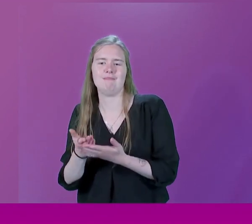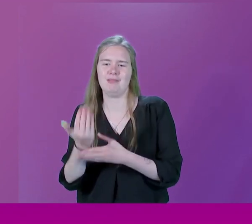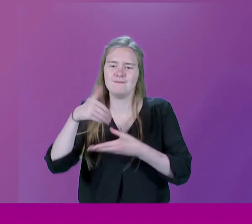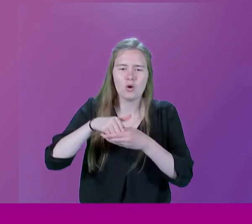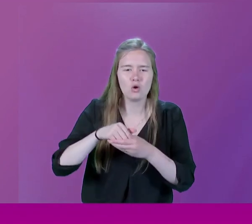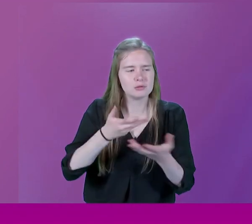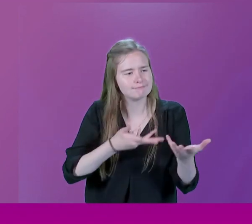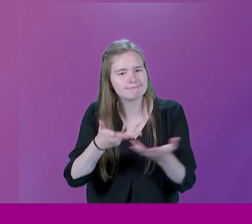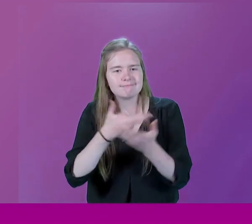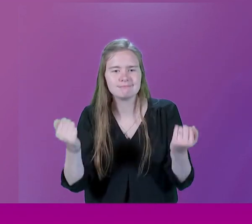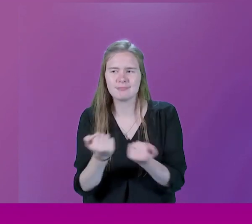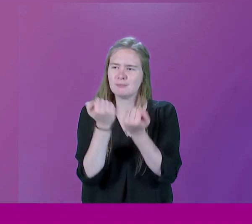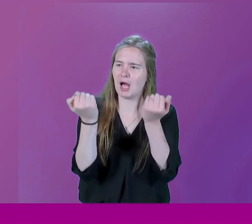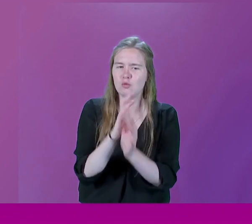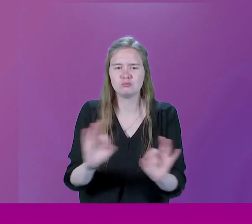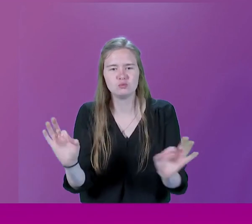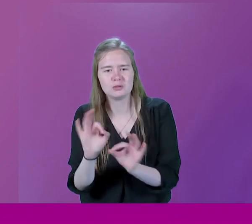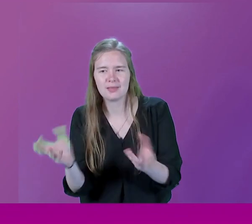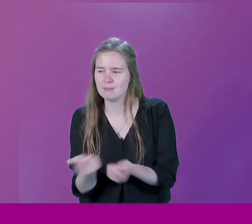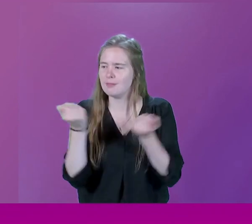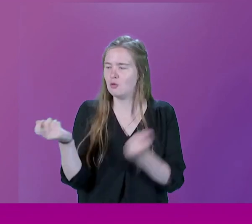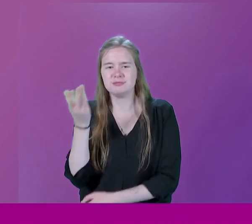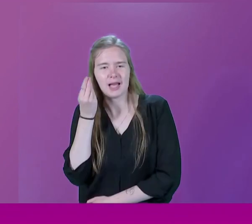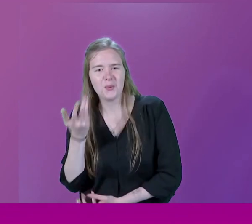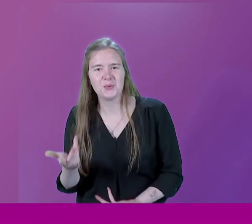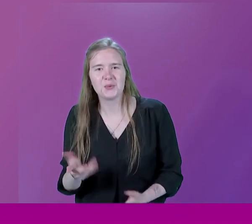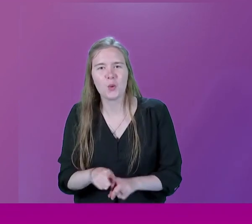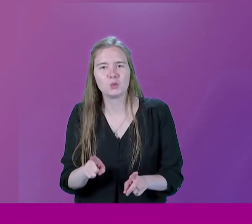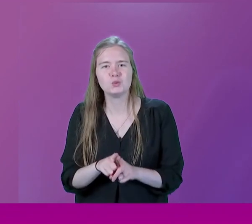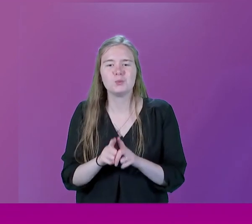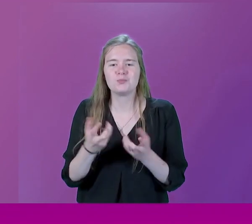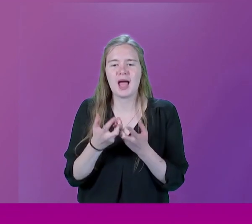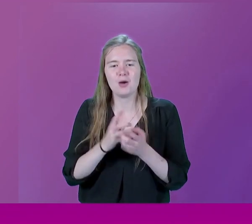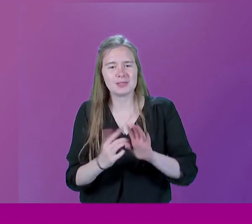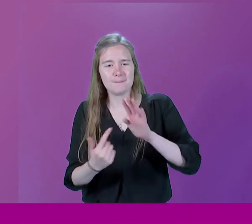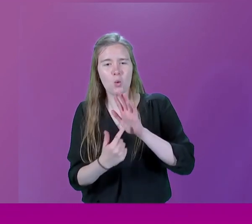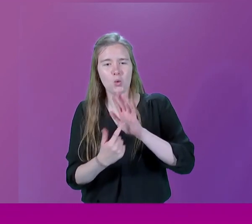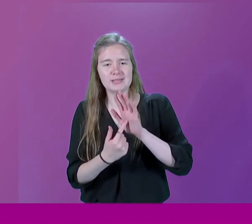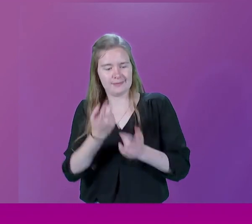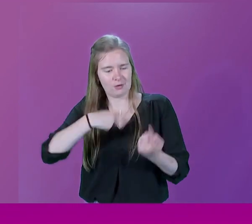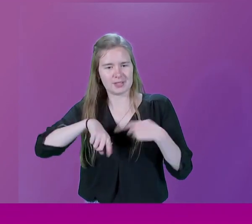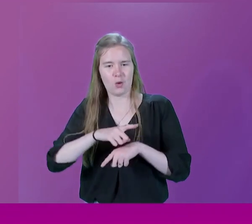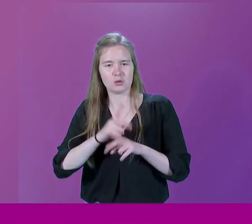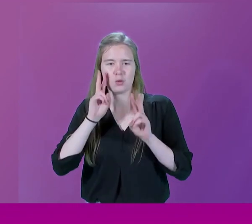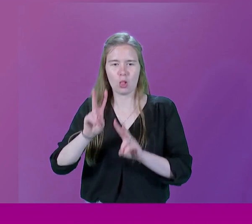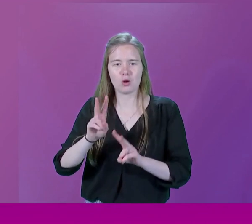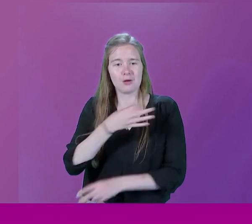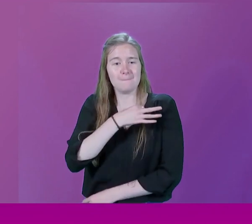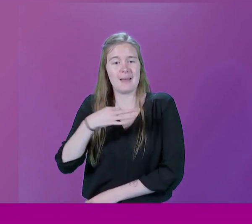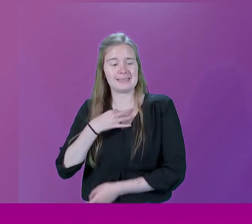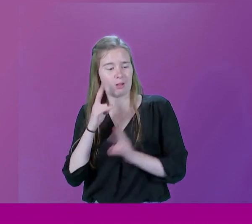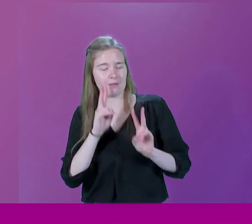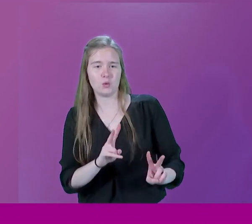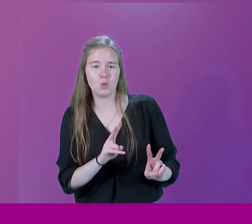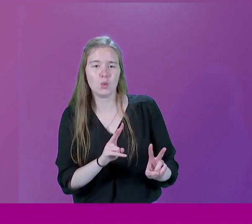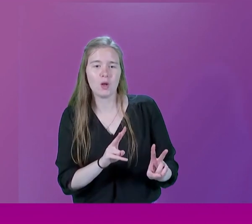the power of music, the power of sound, and how important it is. So looking at it from a medical point of